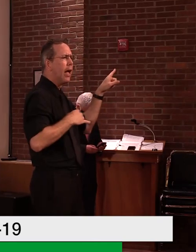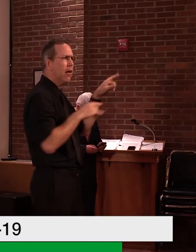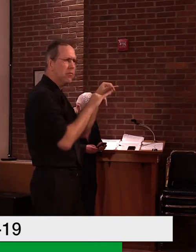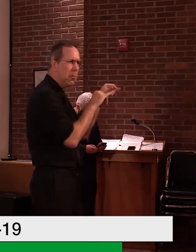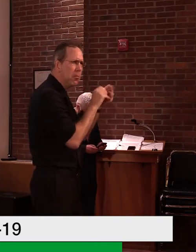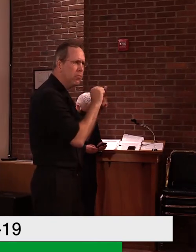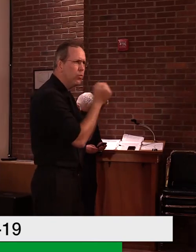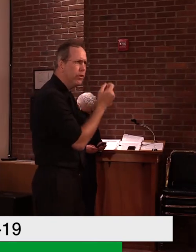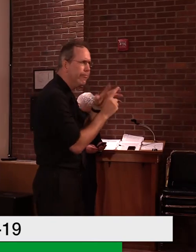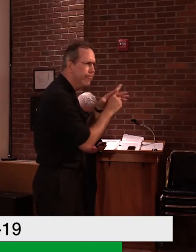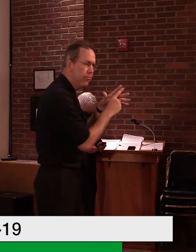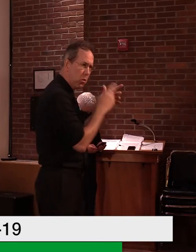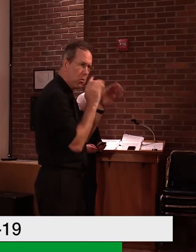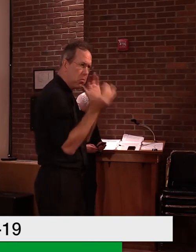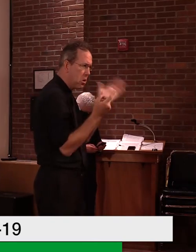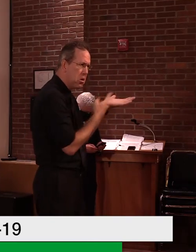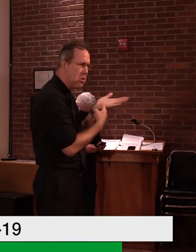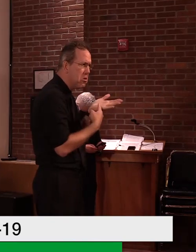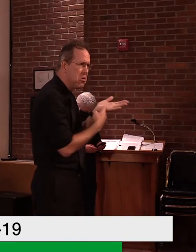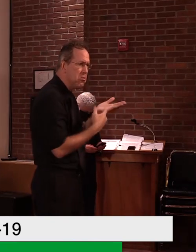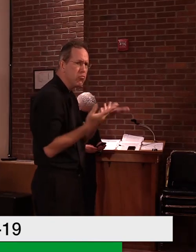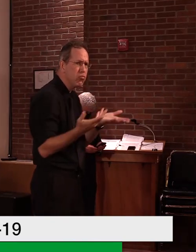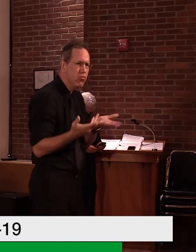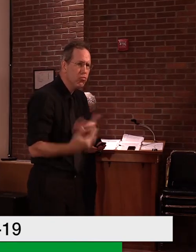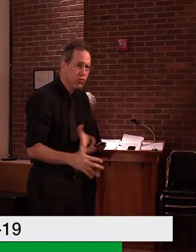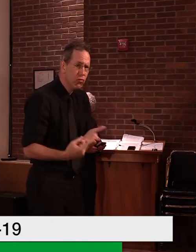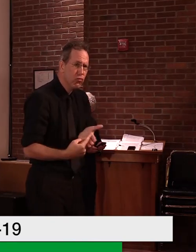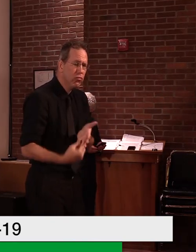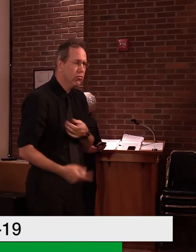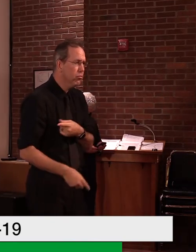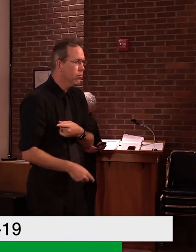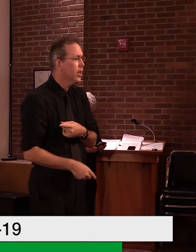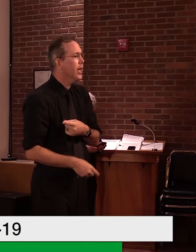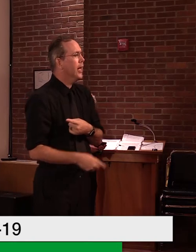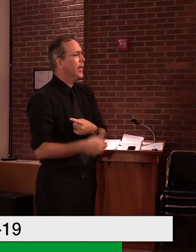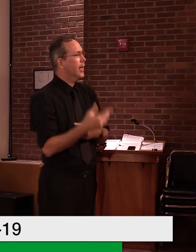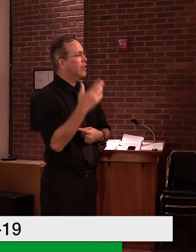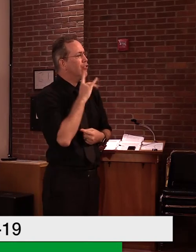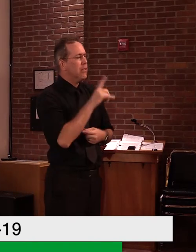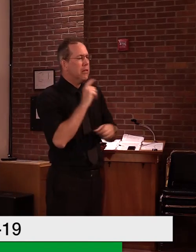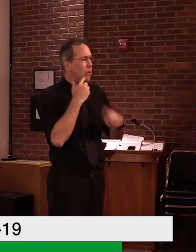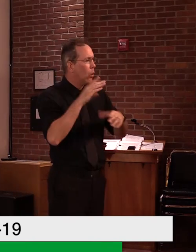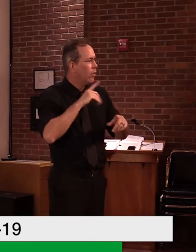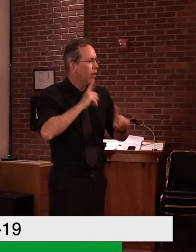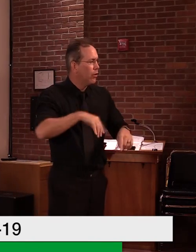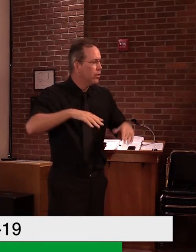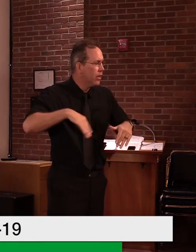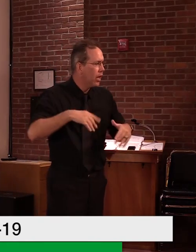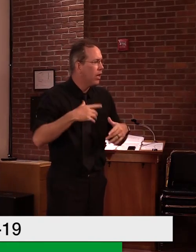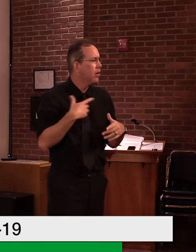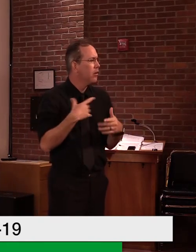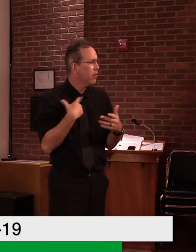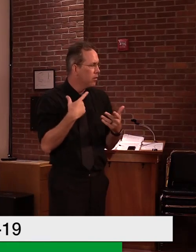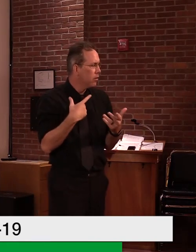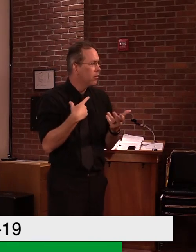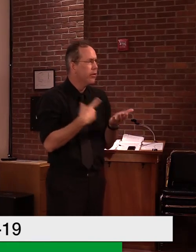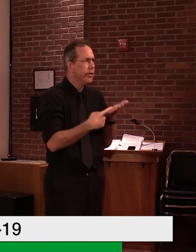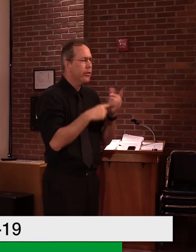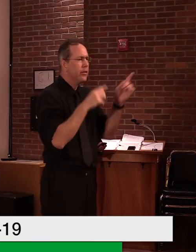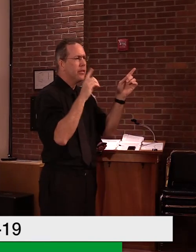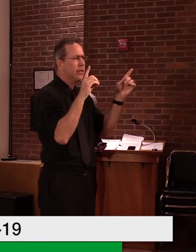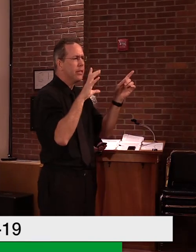likewise expressed concerns about what is going on. It's not their prime role to do some of that